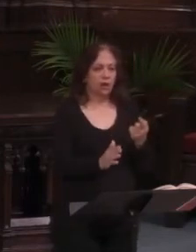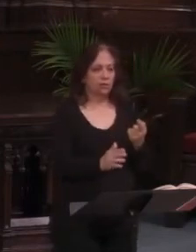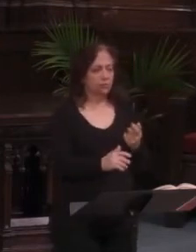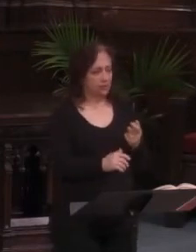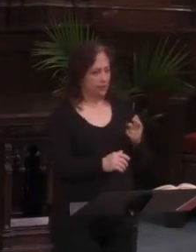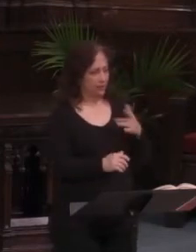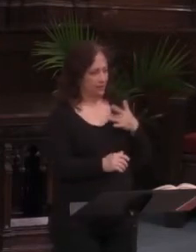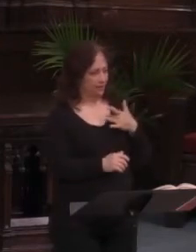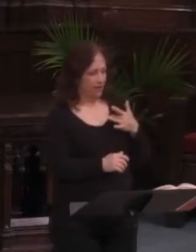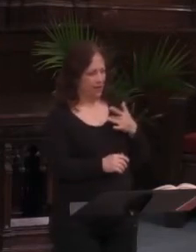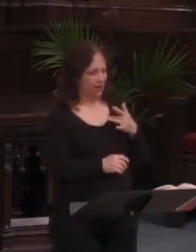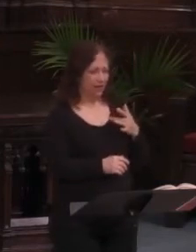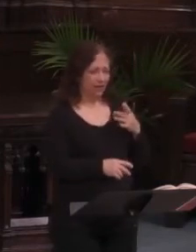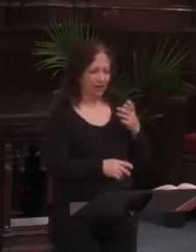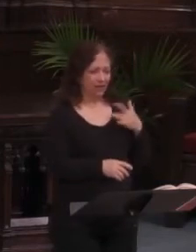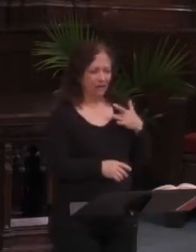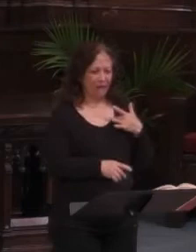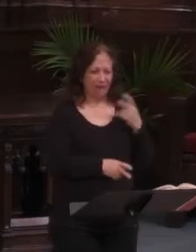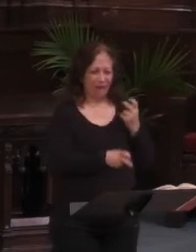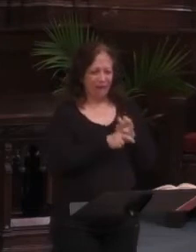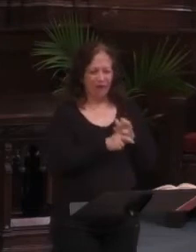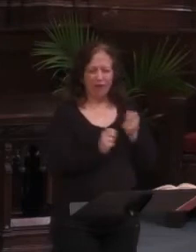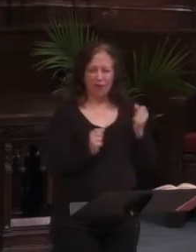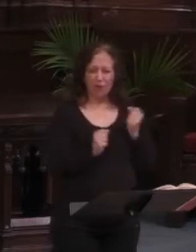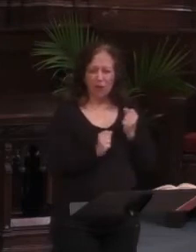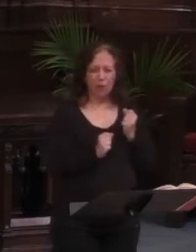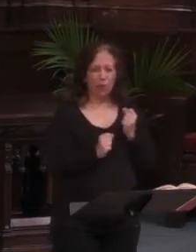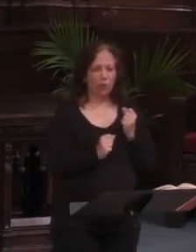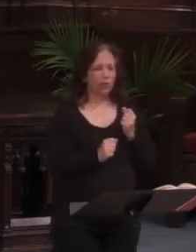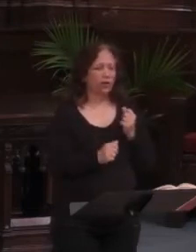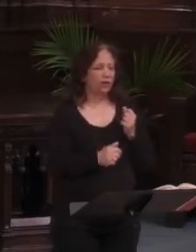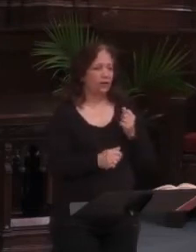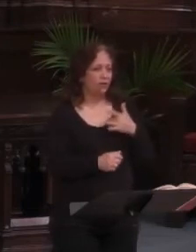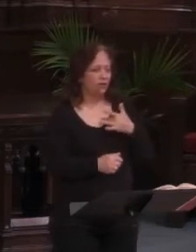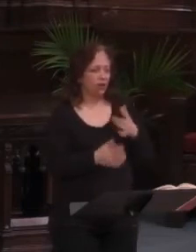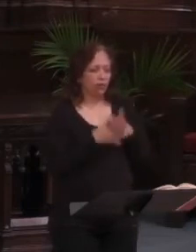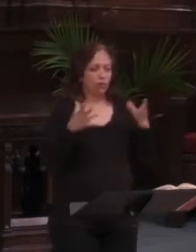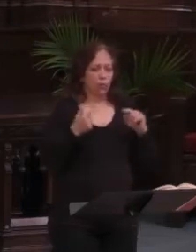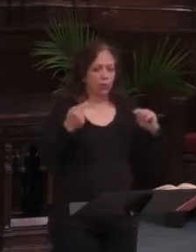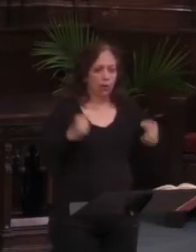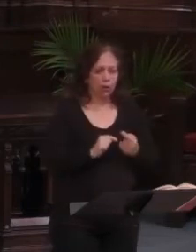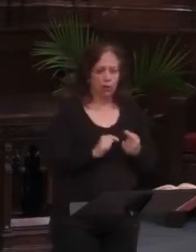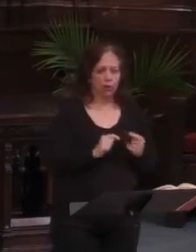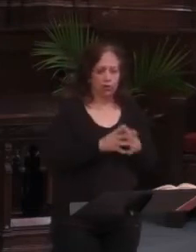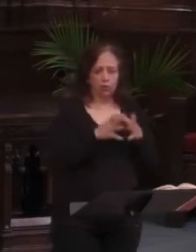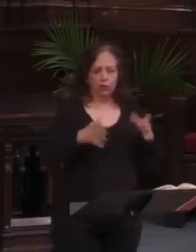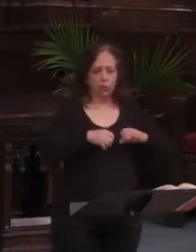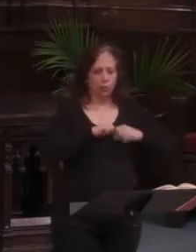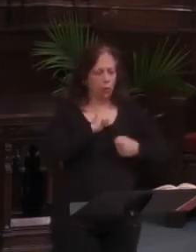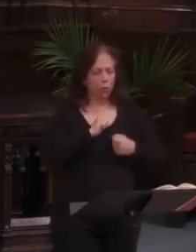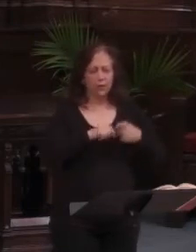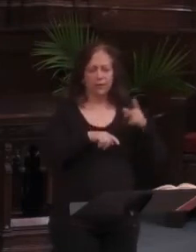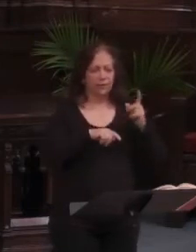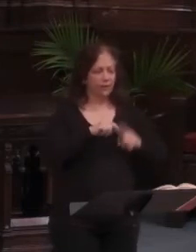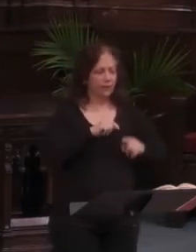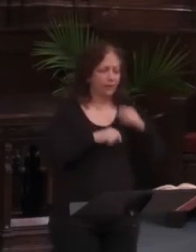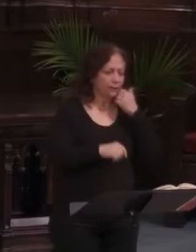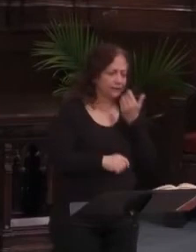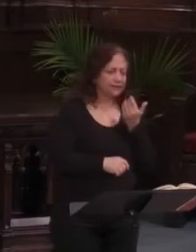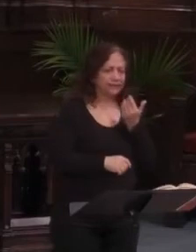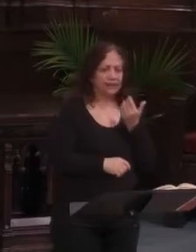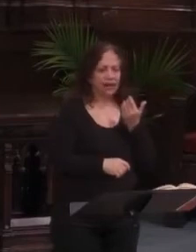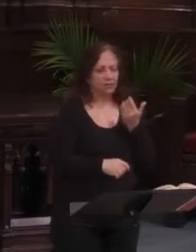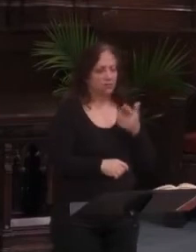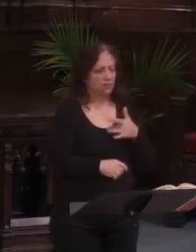cynical or hard-hearted. Maybe we feel too hurt or too broken or too